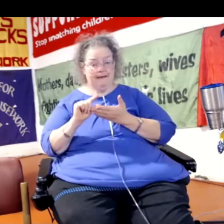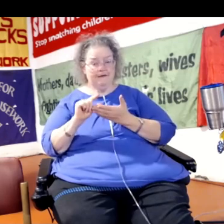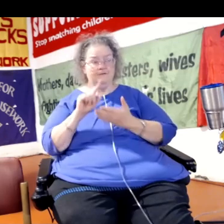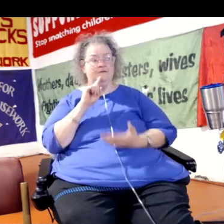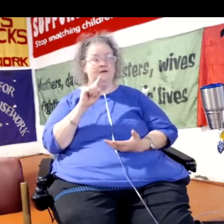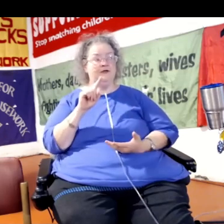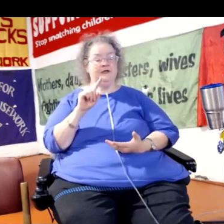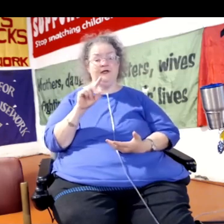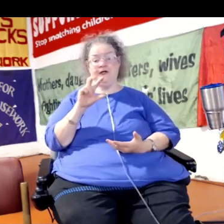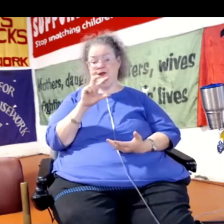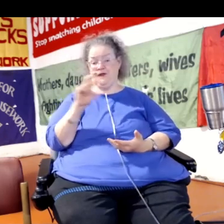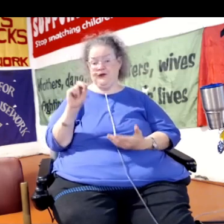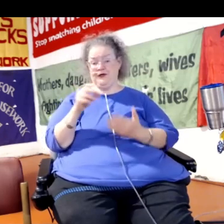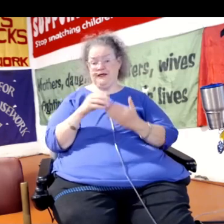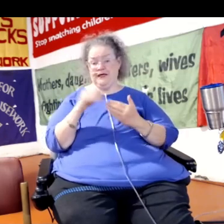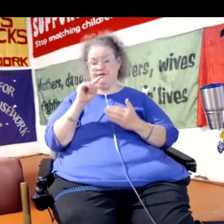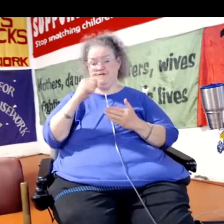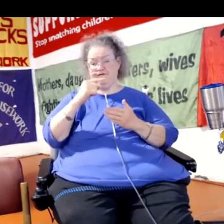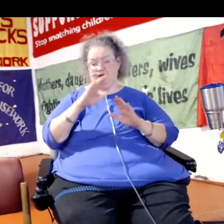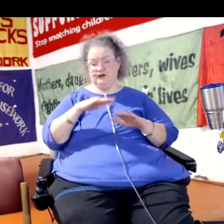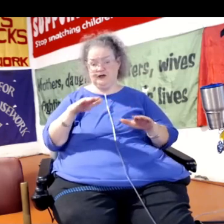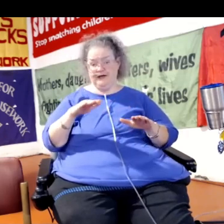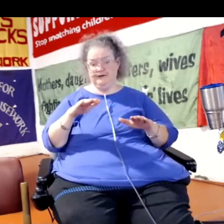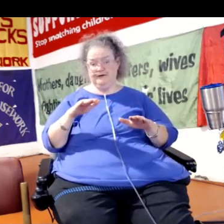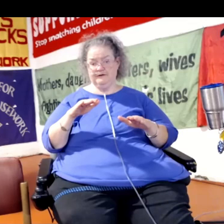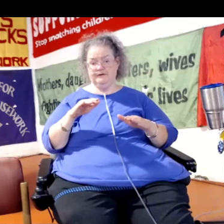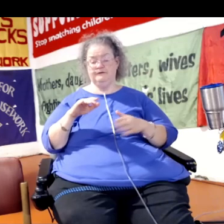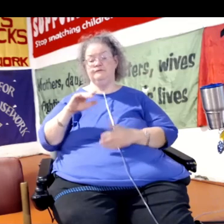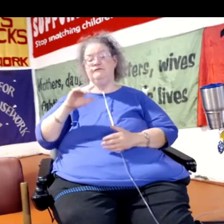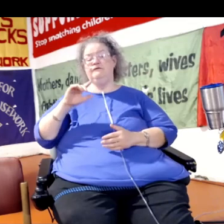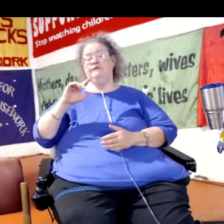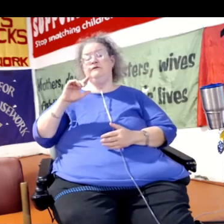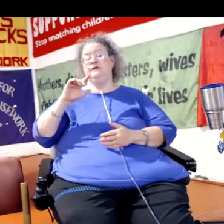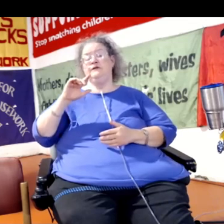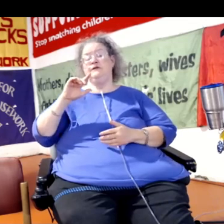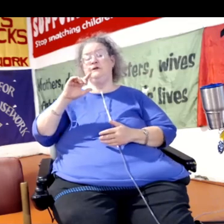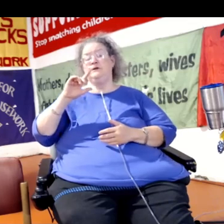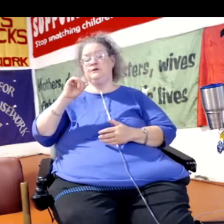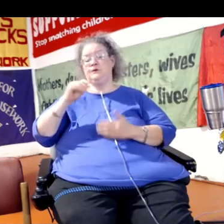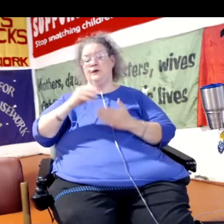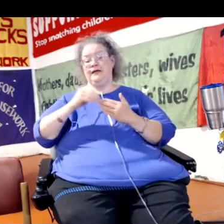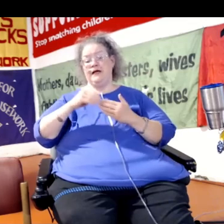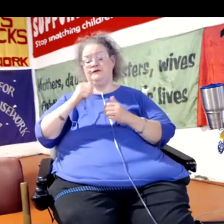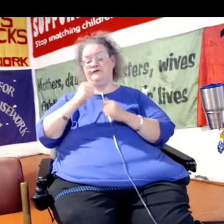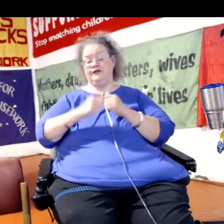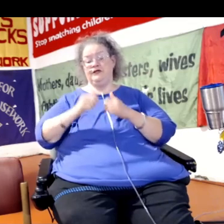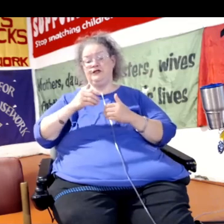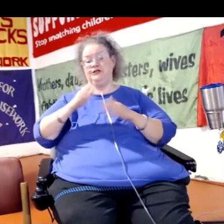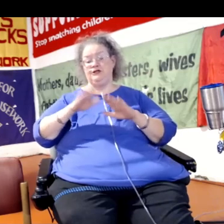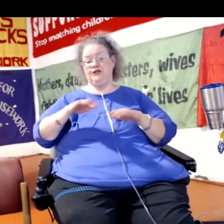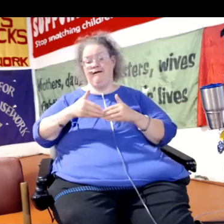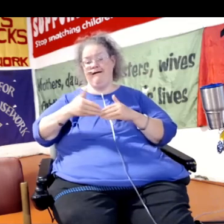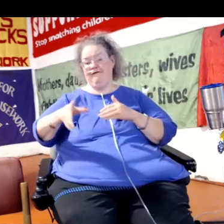$30 for the first child, $20 for the second and other children. When we interviewed over